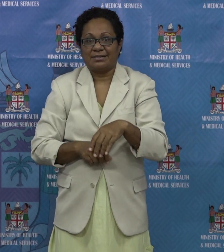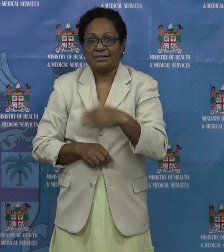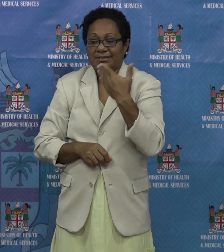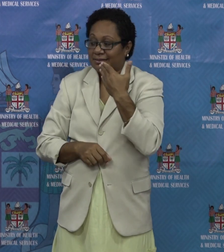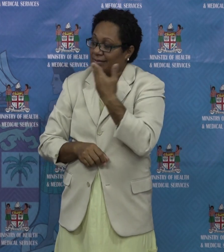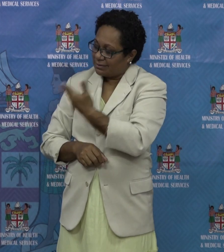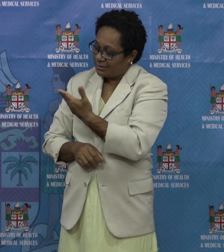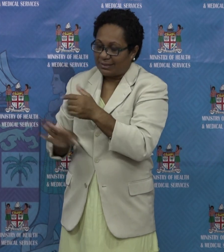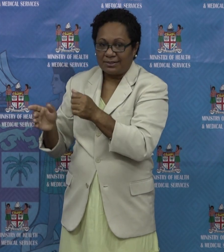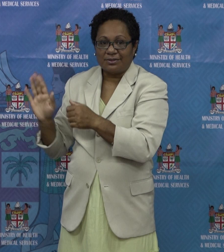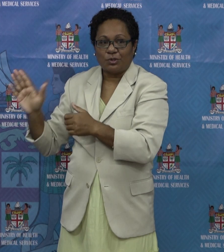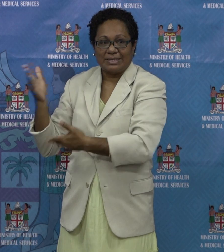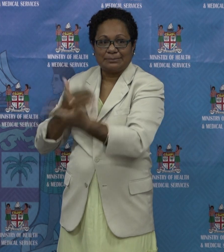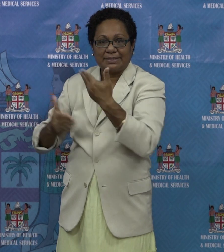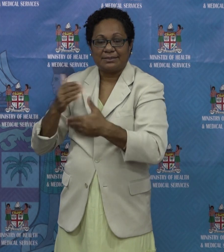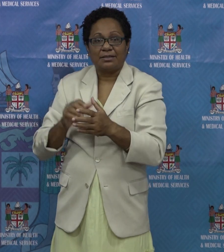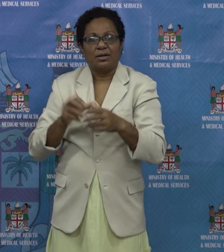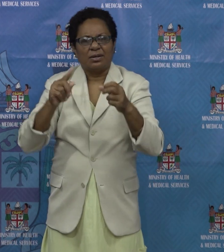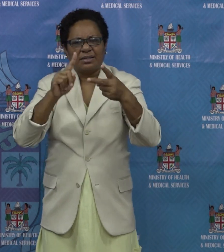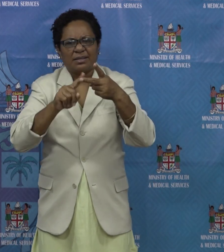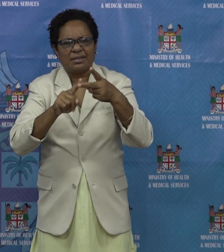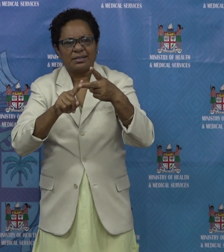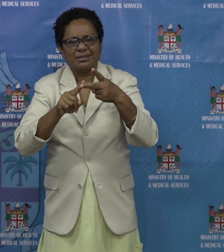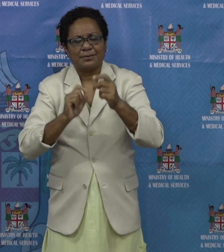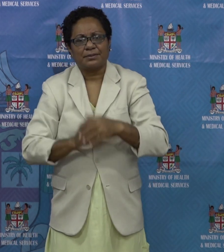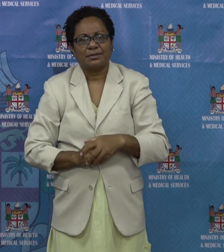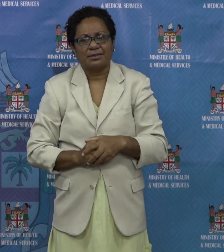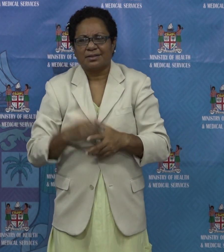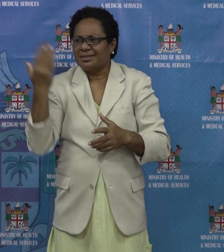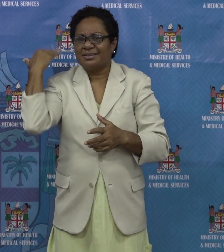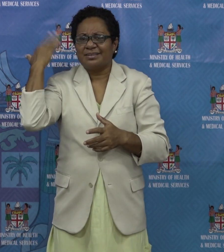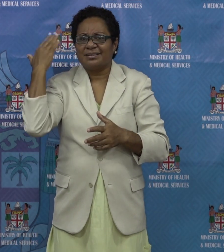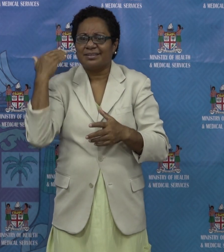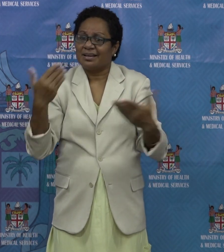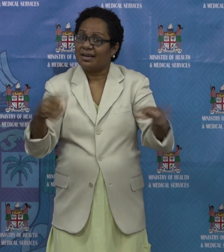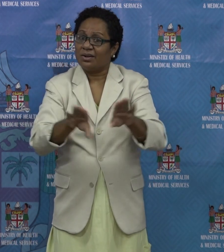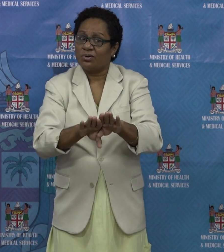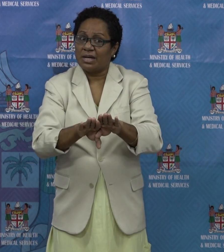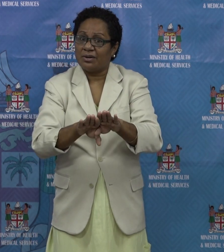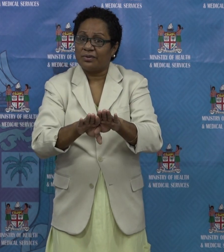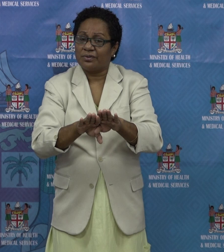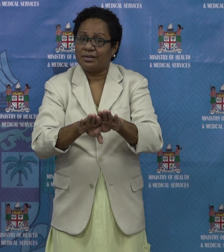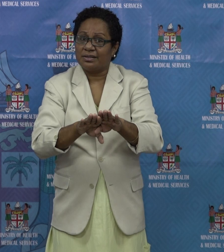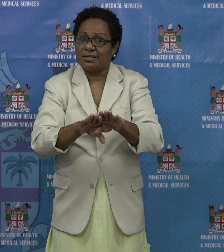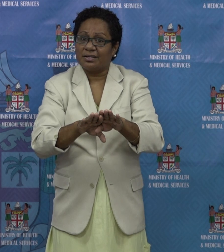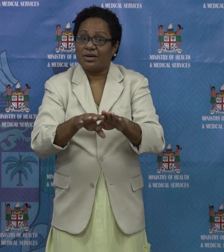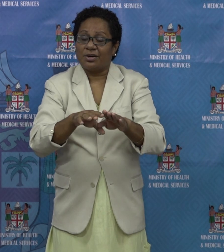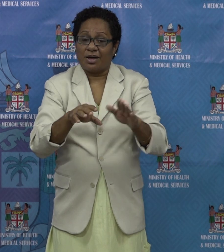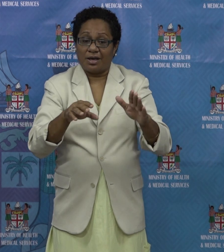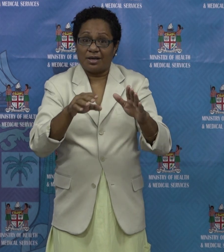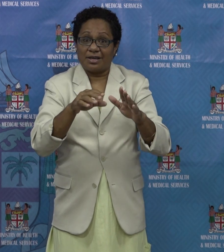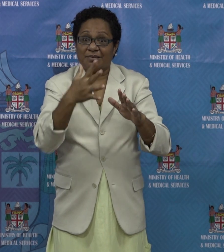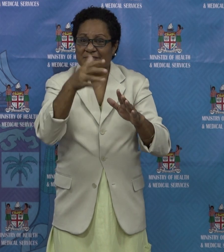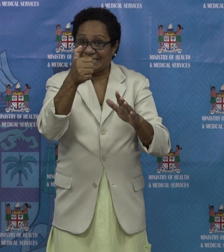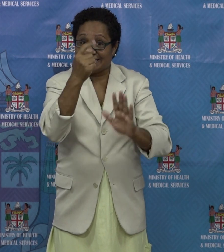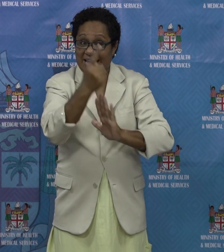that response. Just quickly, with regards to the last lockdown that we have for a weekend lockdown, rather, the